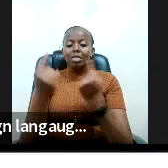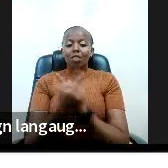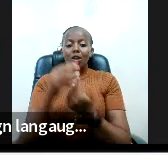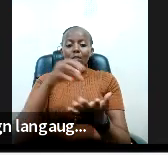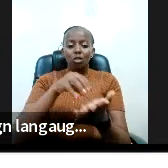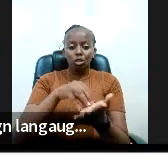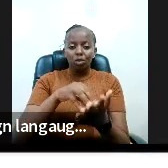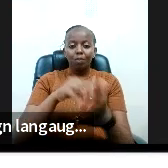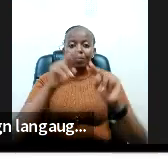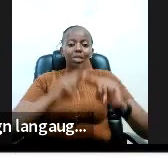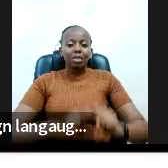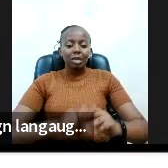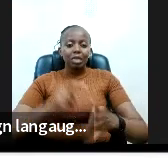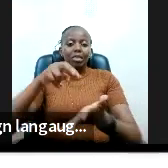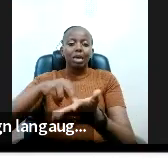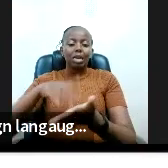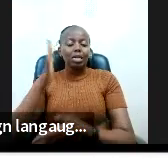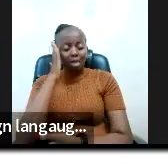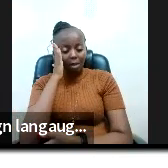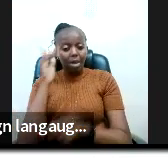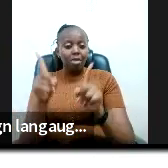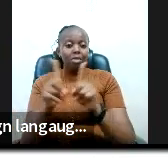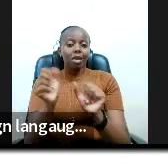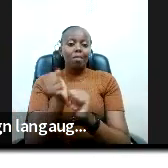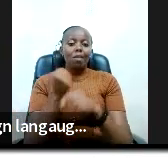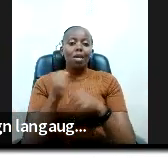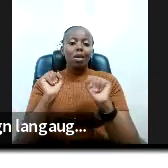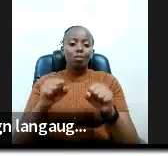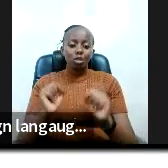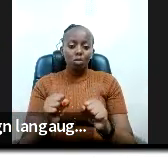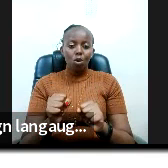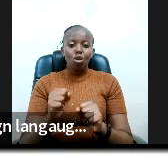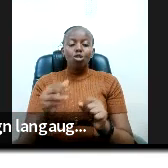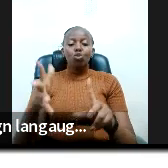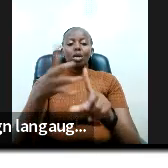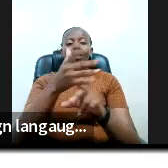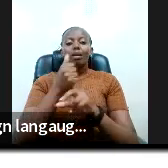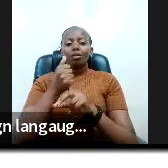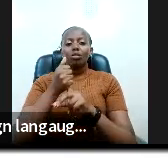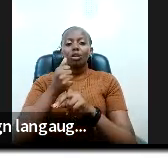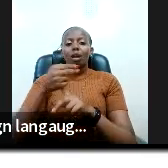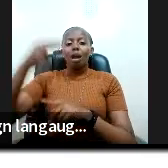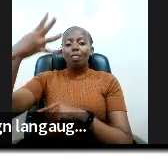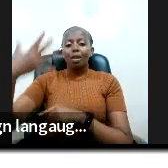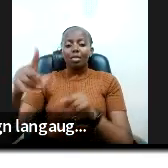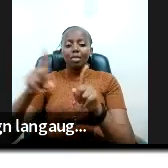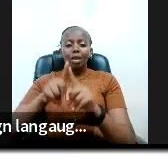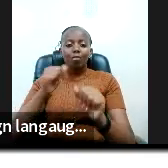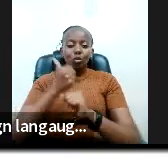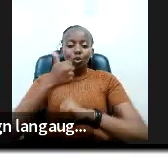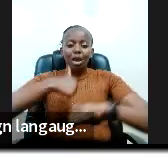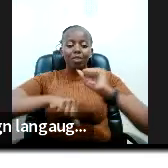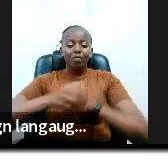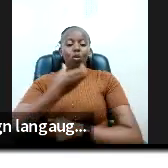sitting, standing, and sleeping, making it possible for them to reach high objects, perform activities on their